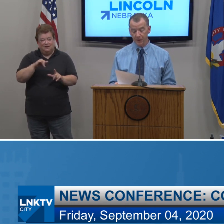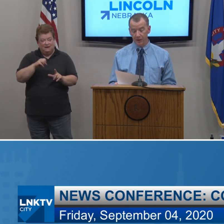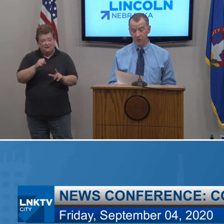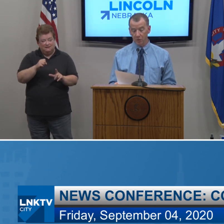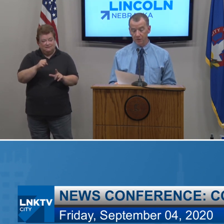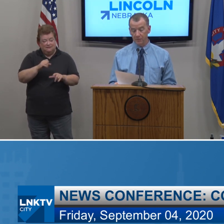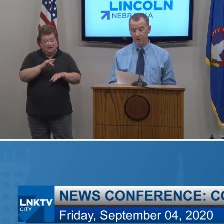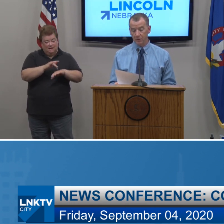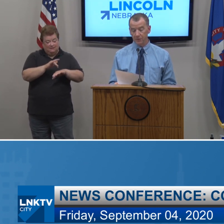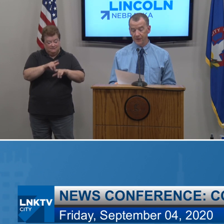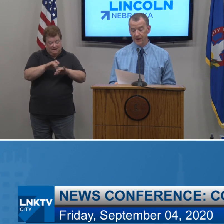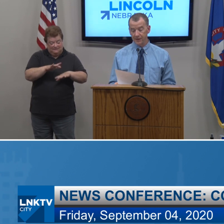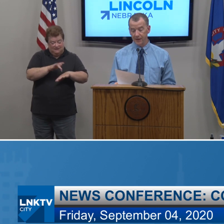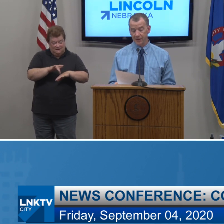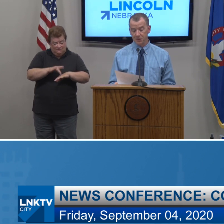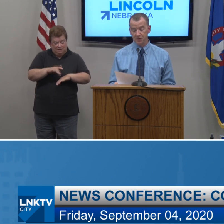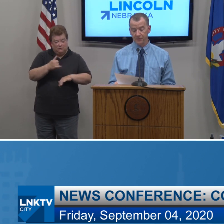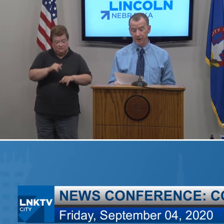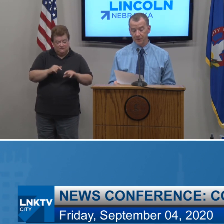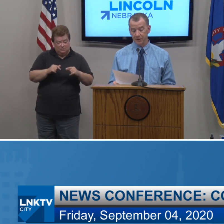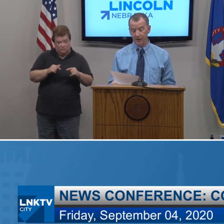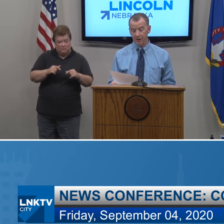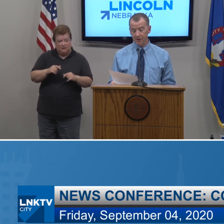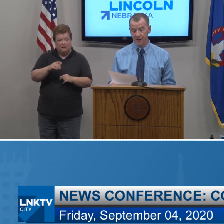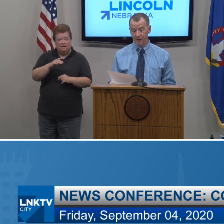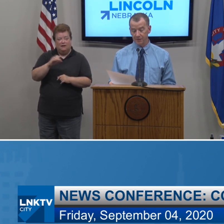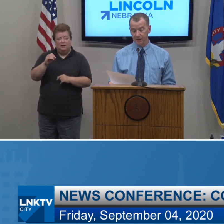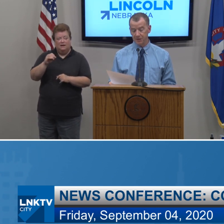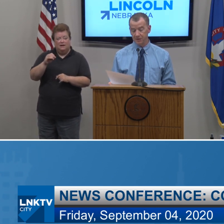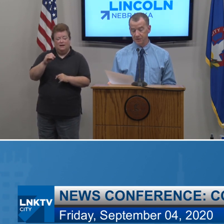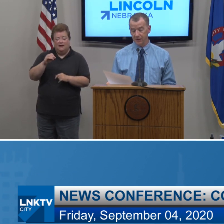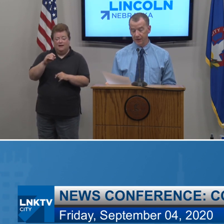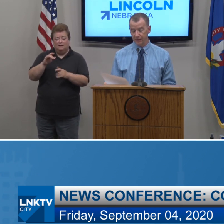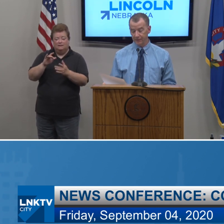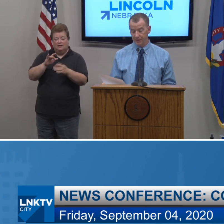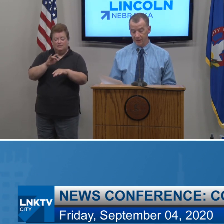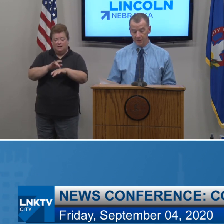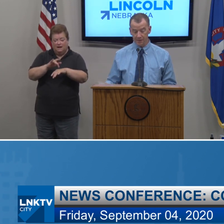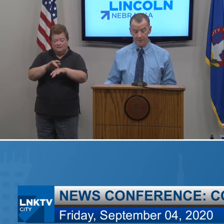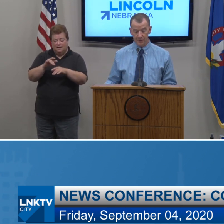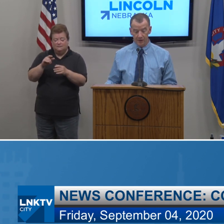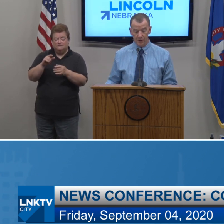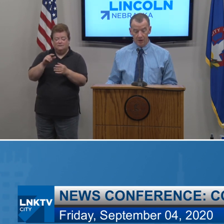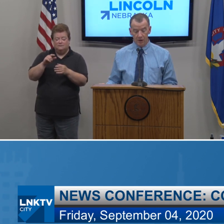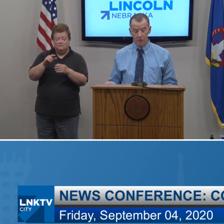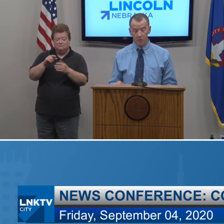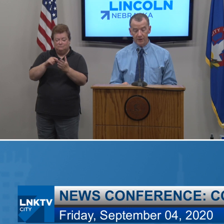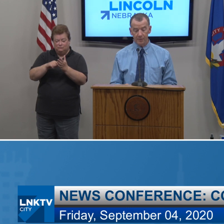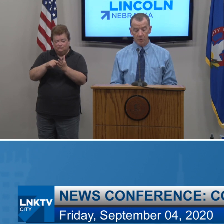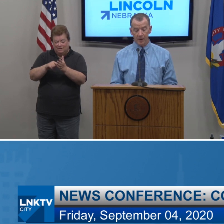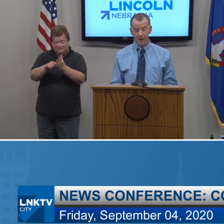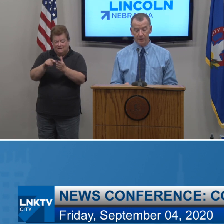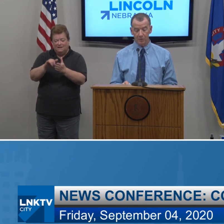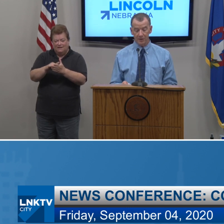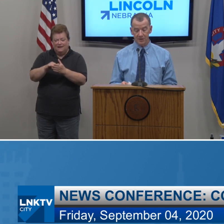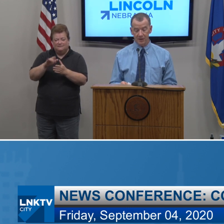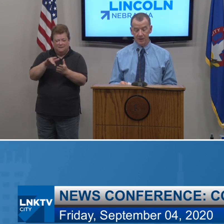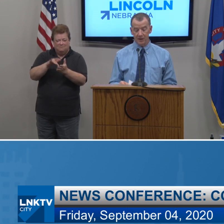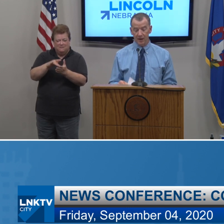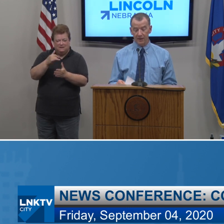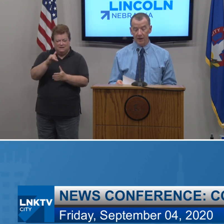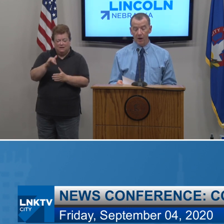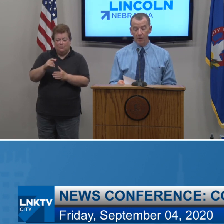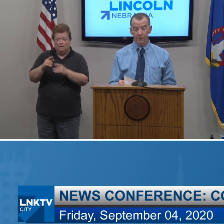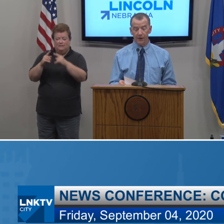green. Toward the middle, you will find the ICU availability and contact tracing in elevated yellow. Toward the upper right, we